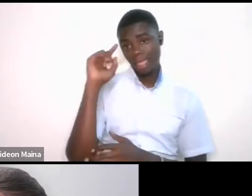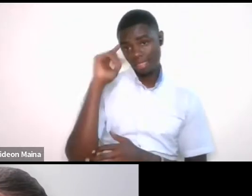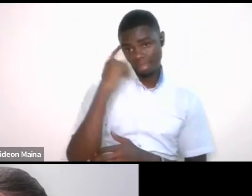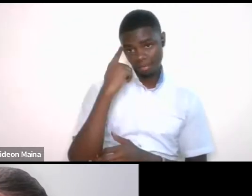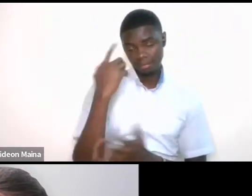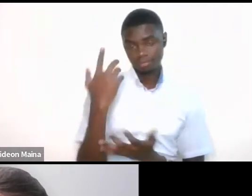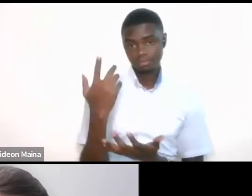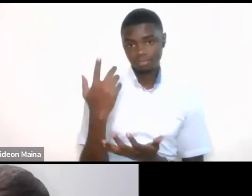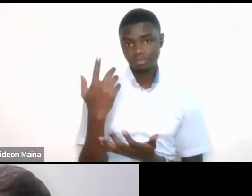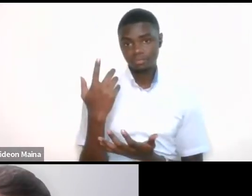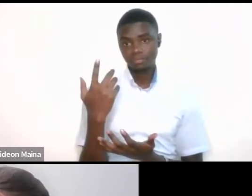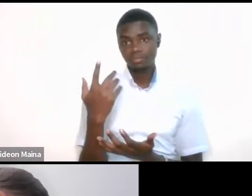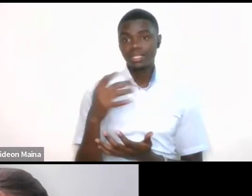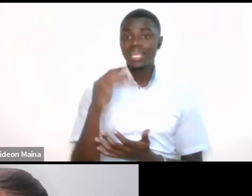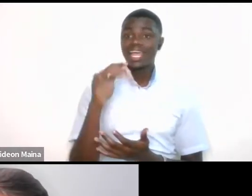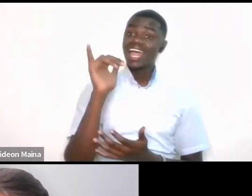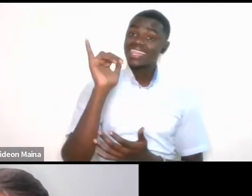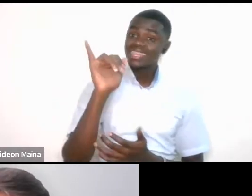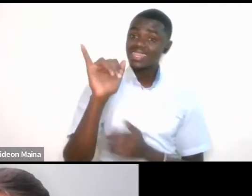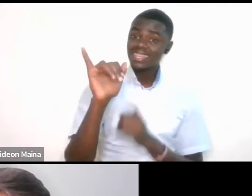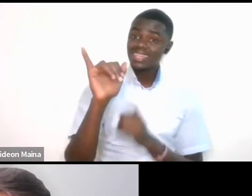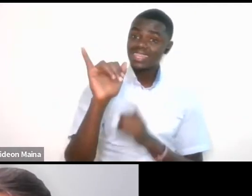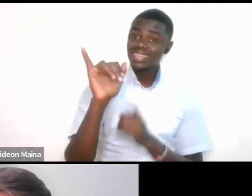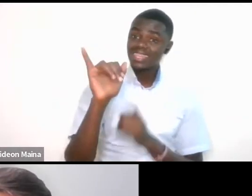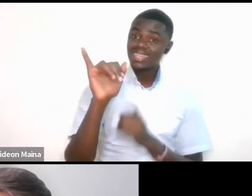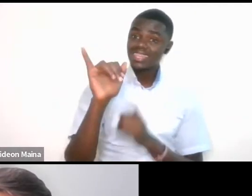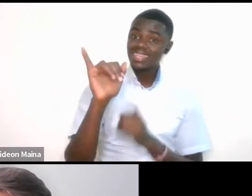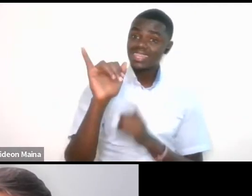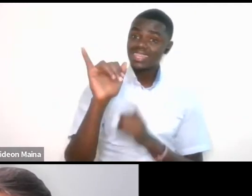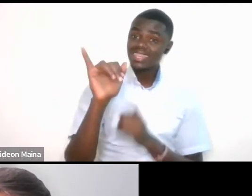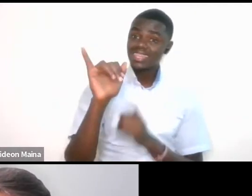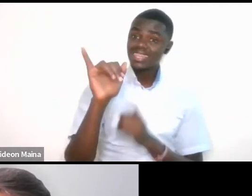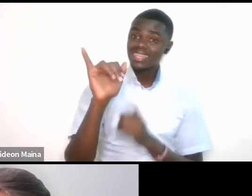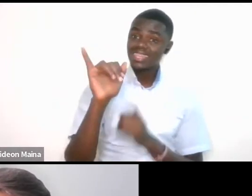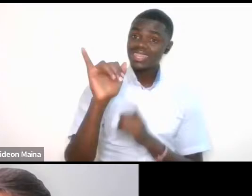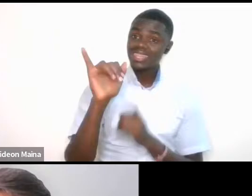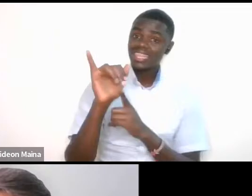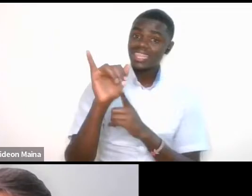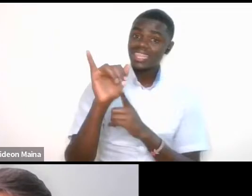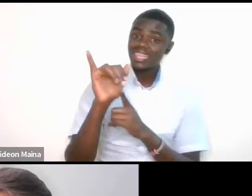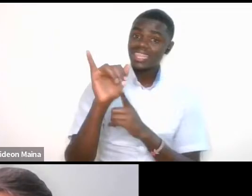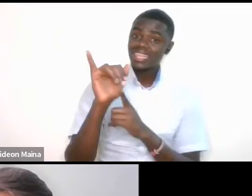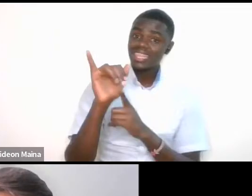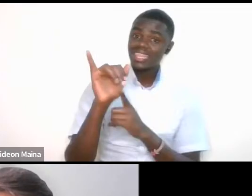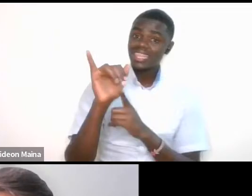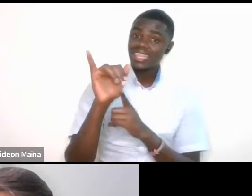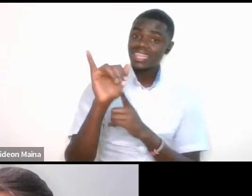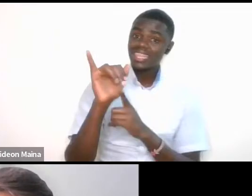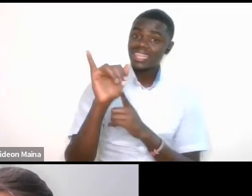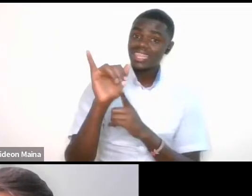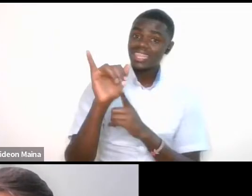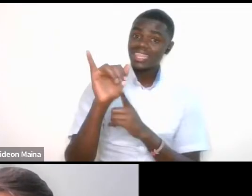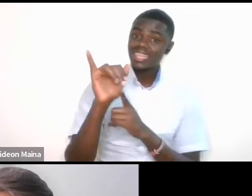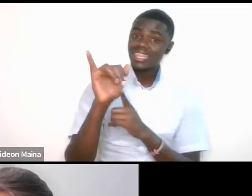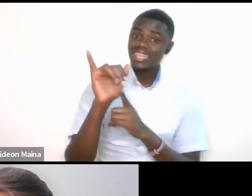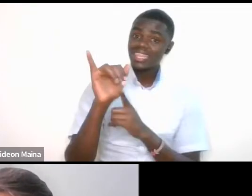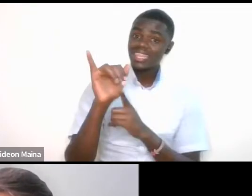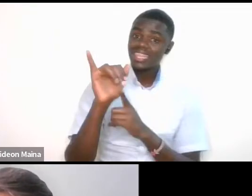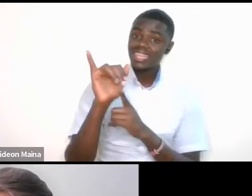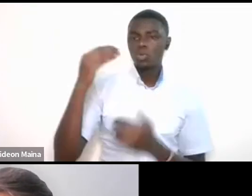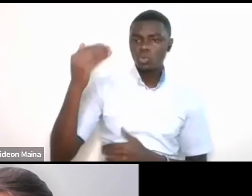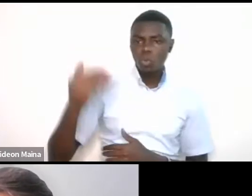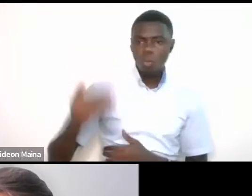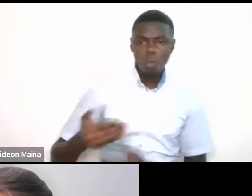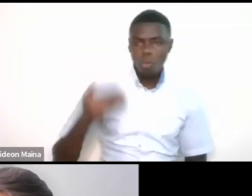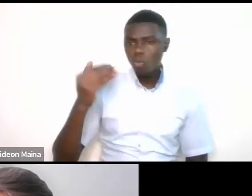having hope. We as educationists, we should always have hope, and we should always base our